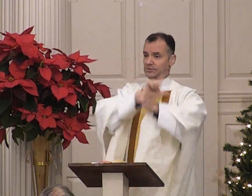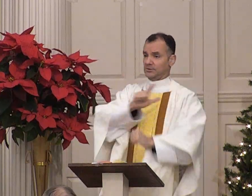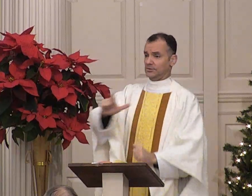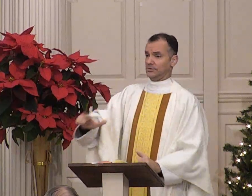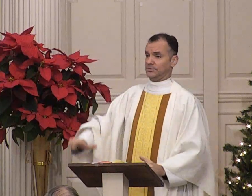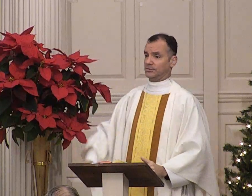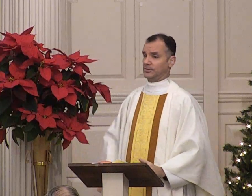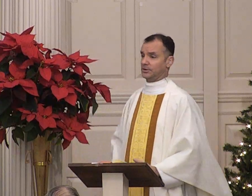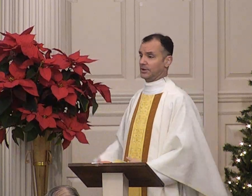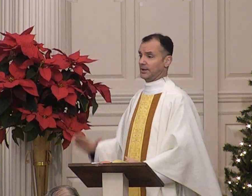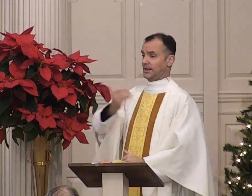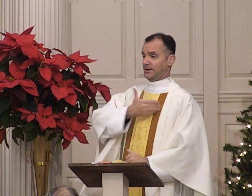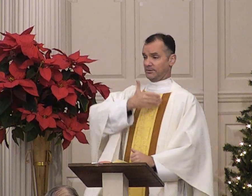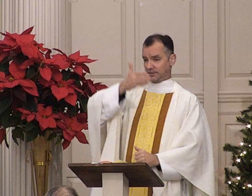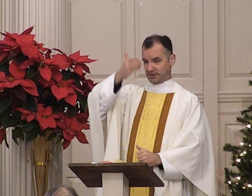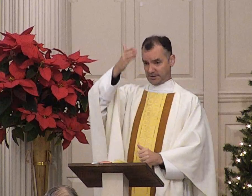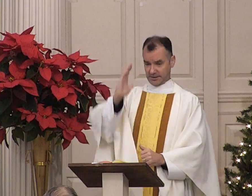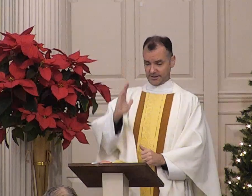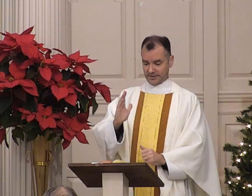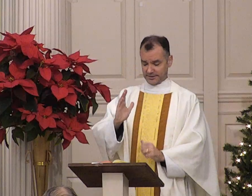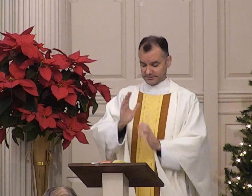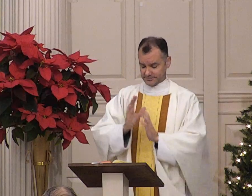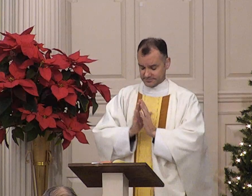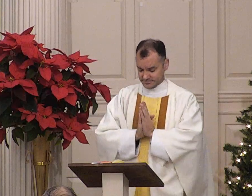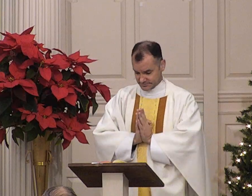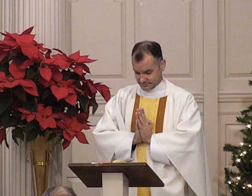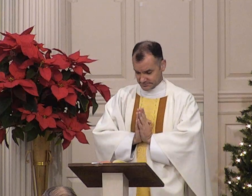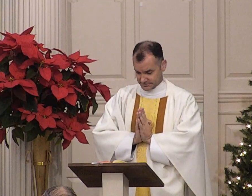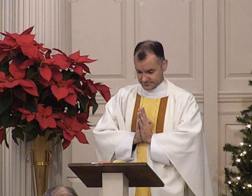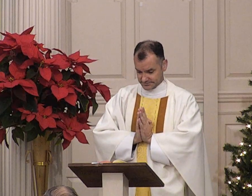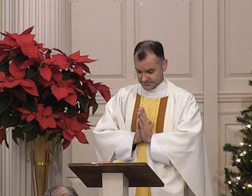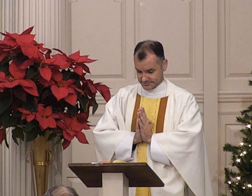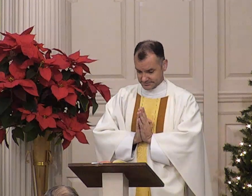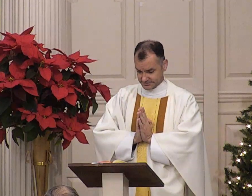brothers and sisters, to pray for me to the Lord our God.